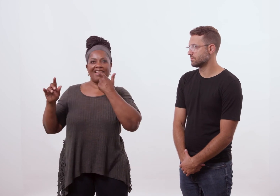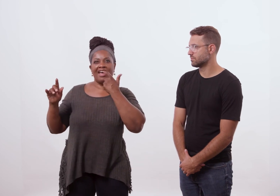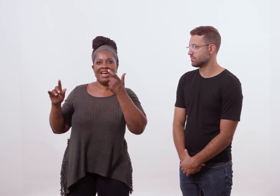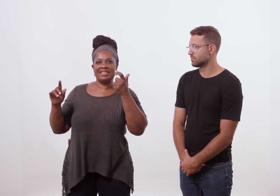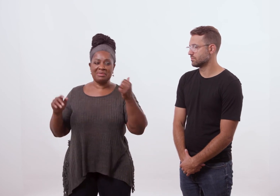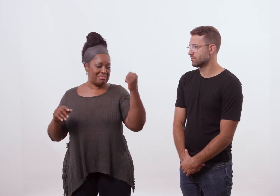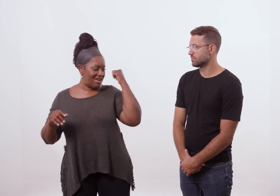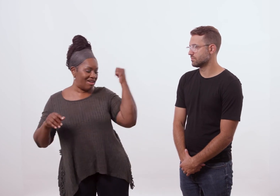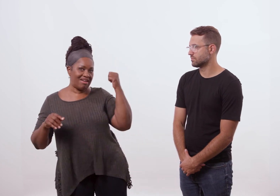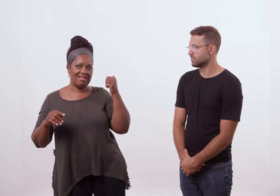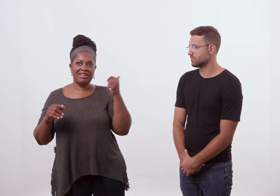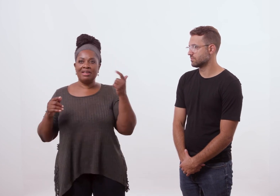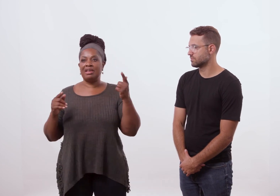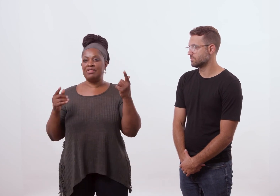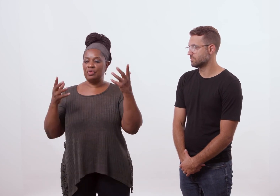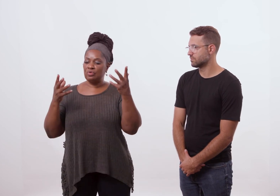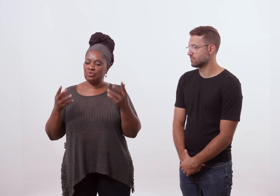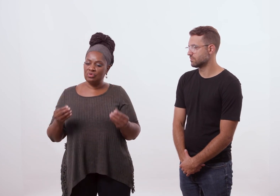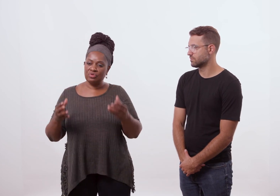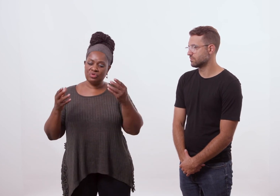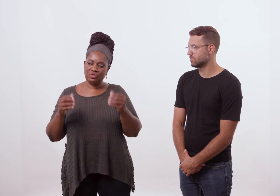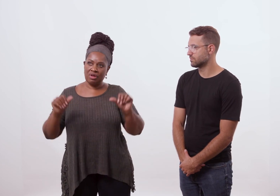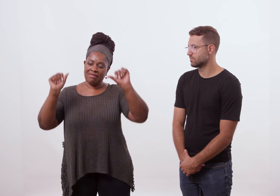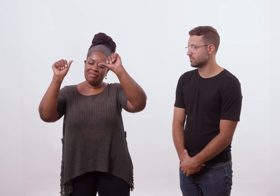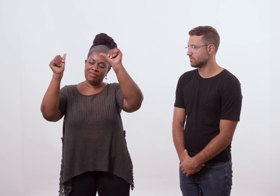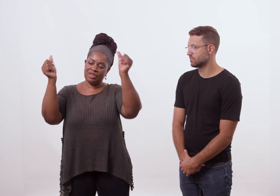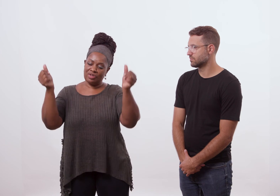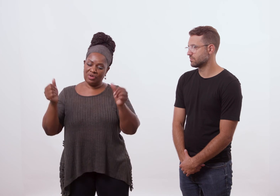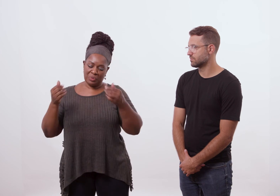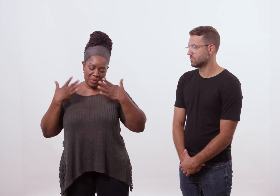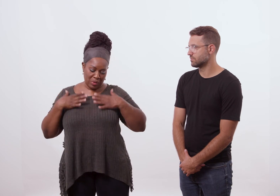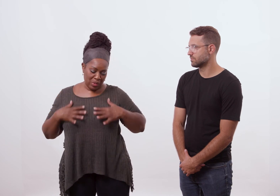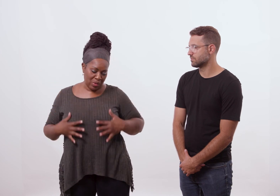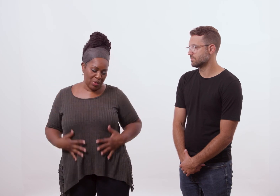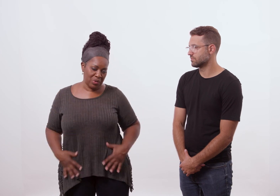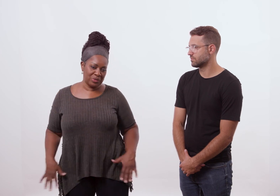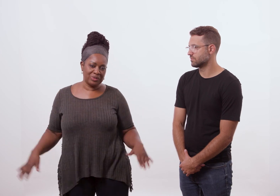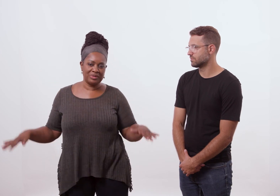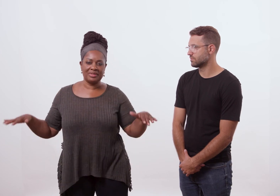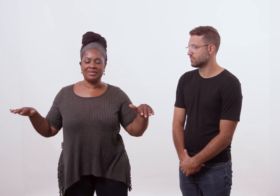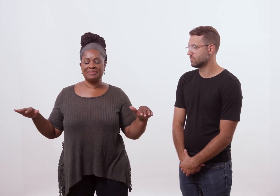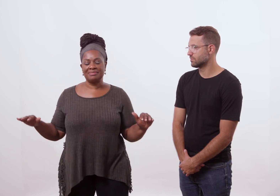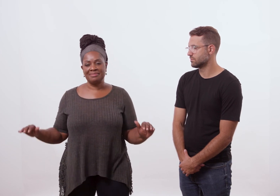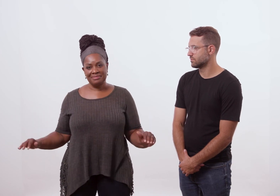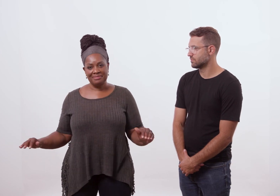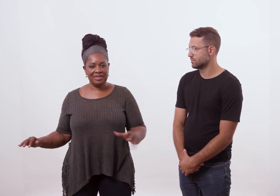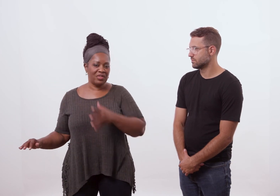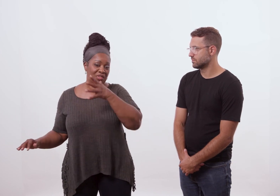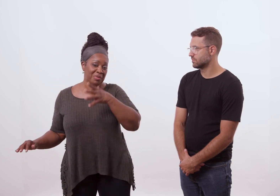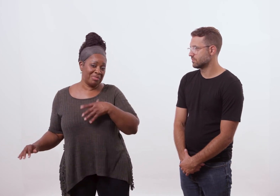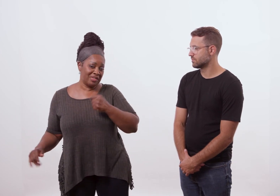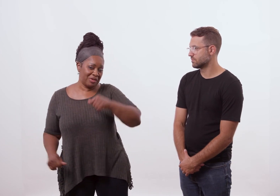the tall, softly gowned figure enthroned in the center, the Mother